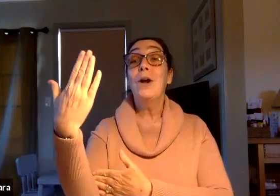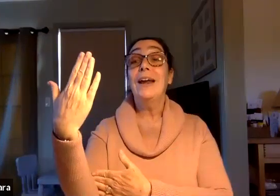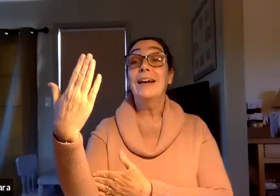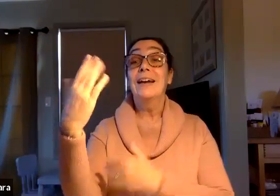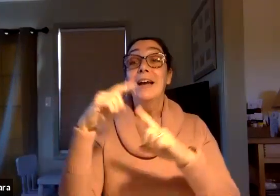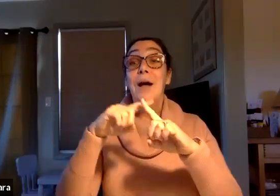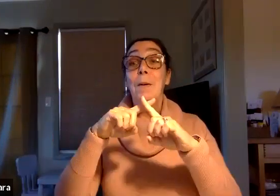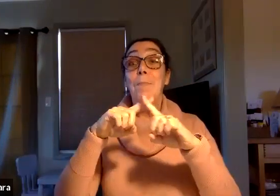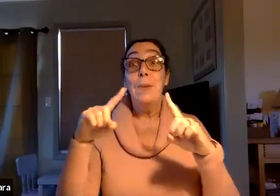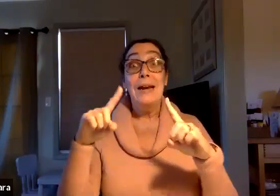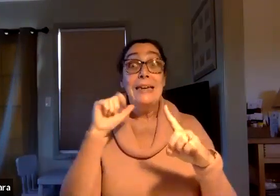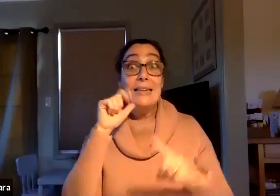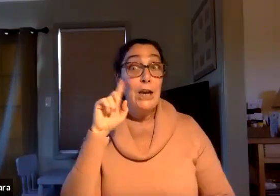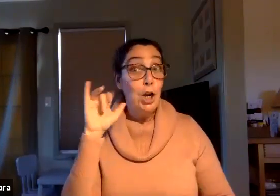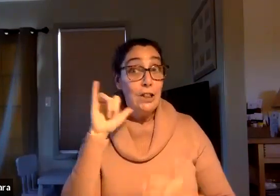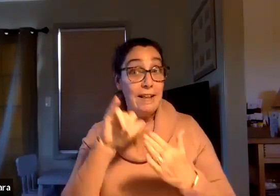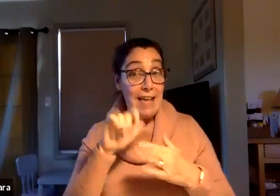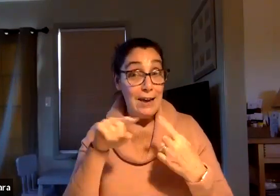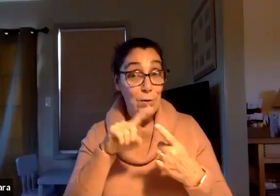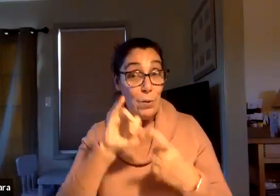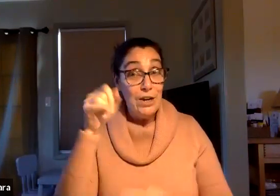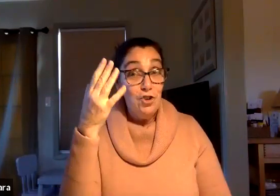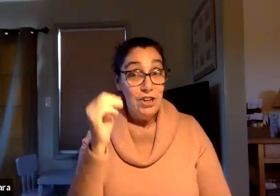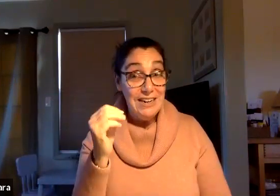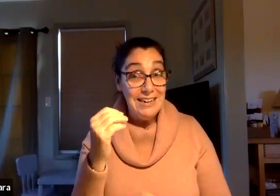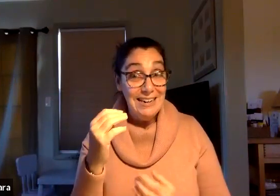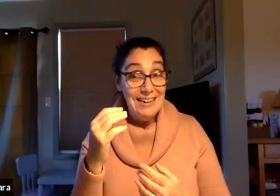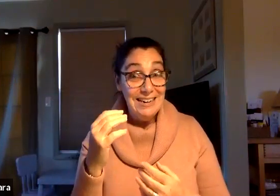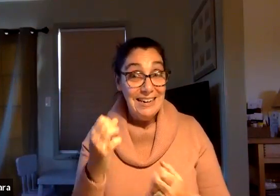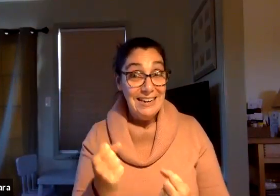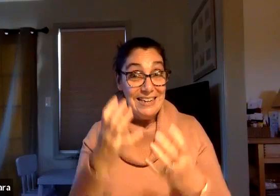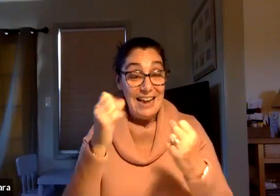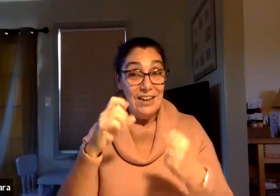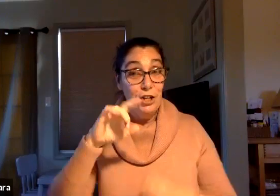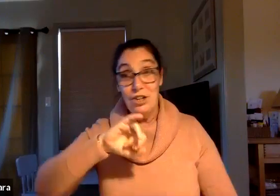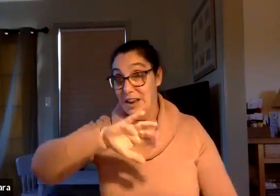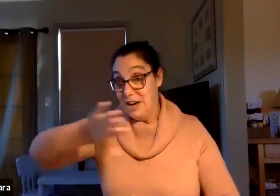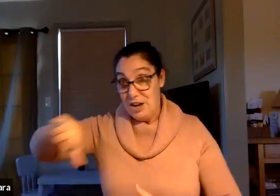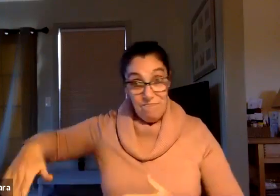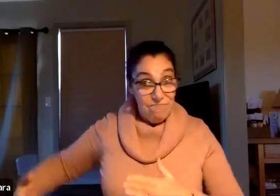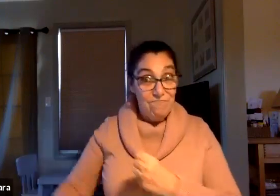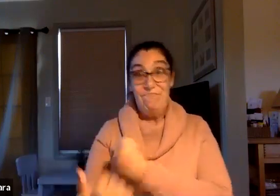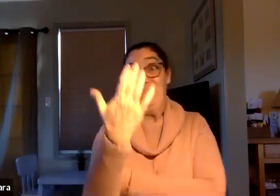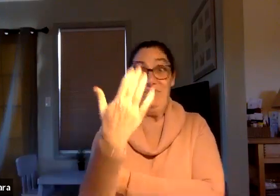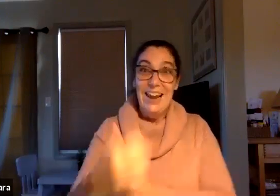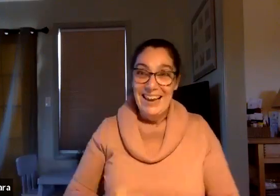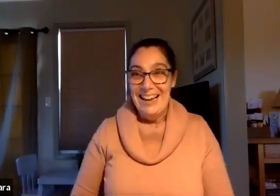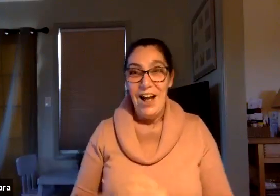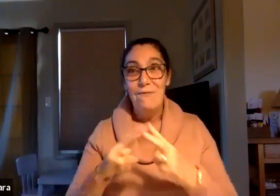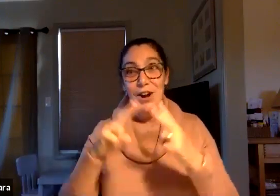morning. But it doesn't look like that when Janine signs it. It looks like a